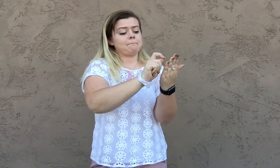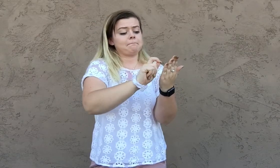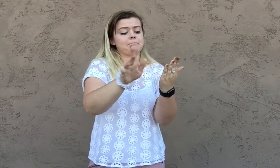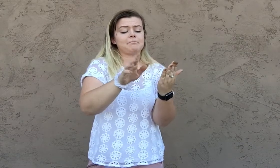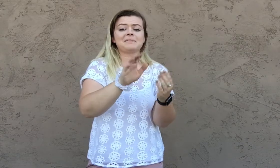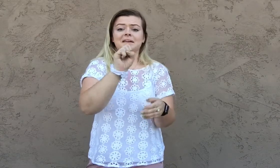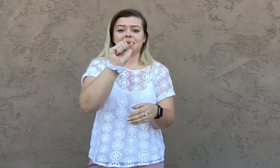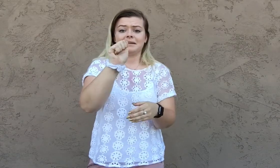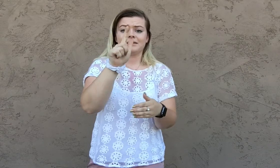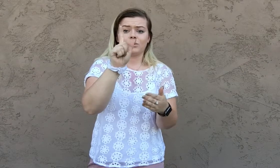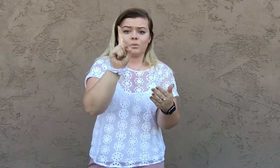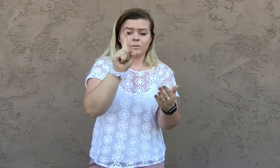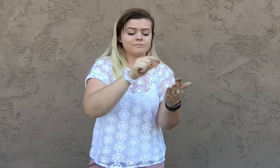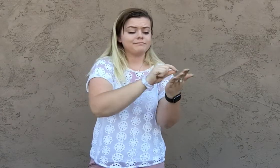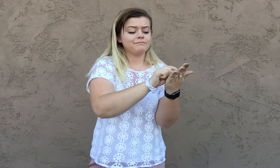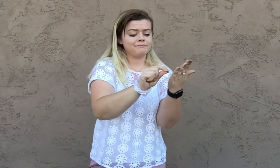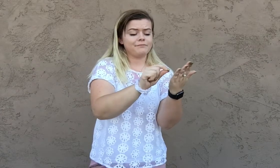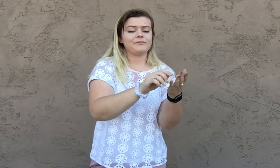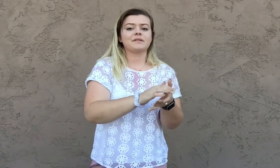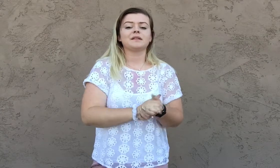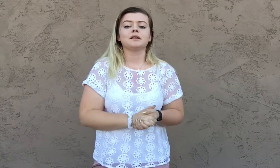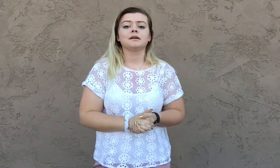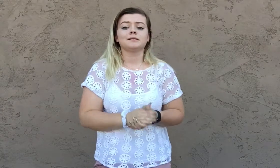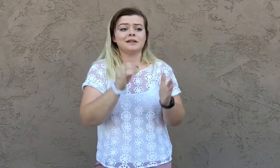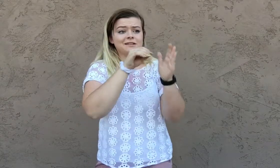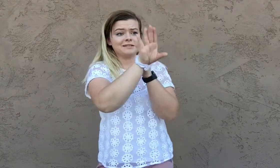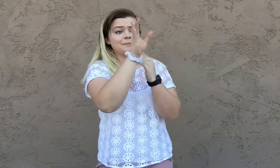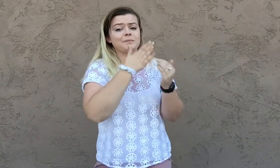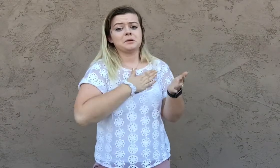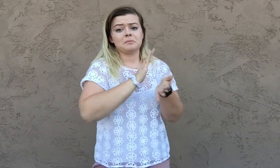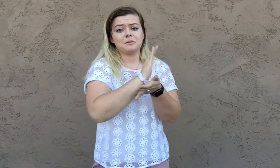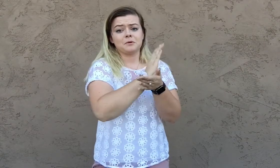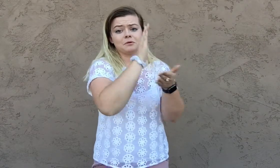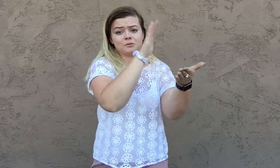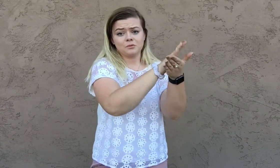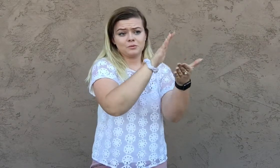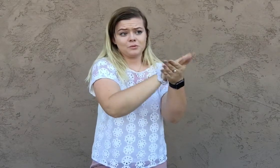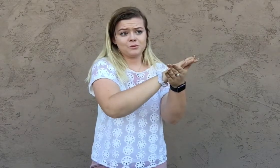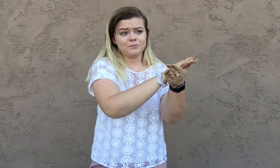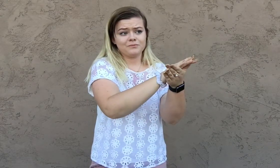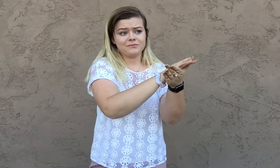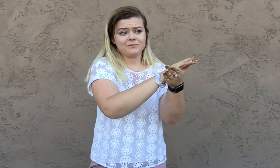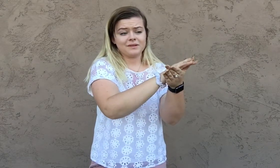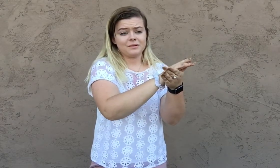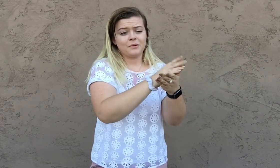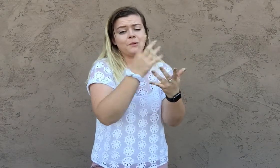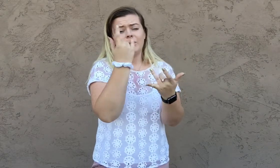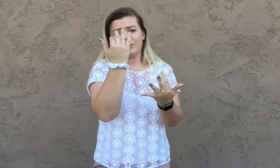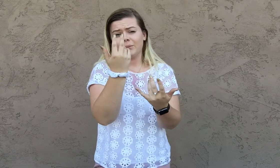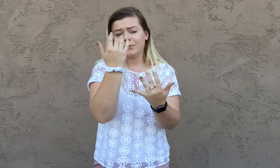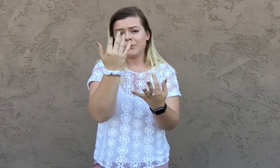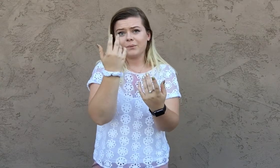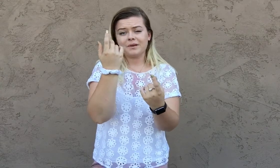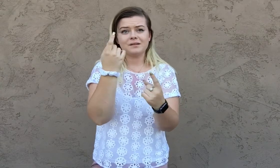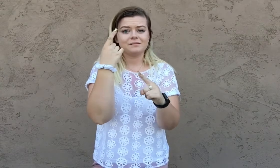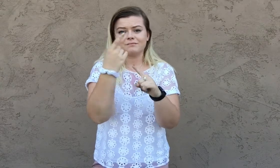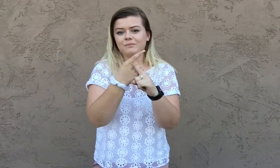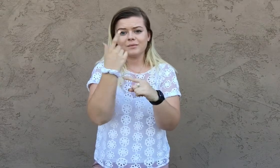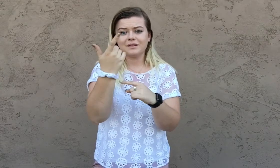name, ASL 1, I checked it off, and I sent it to my school. Well, I waited a while.